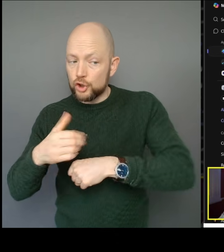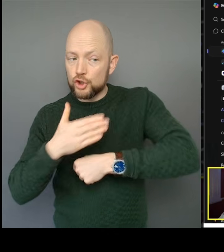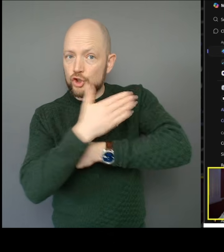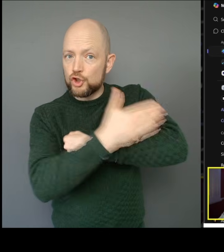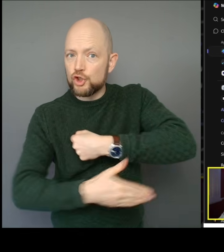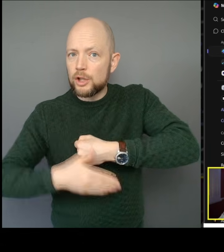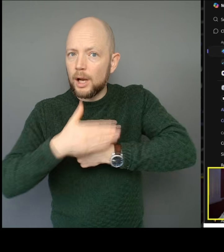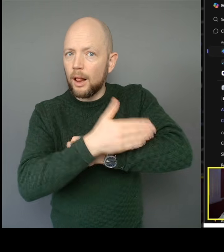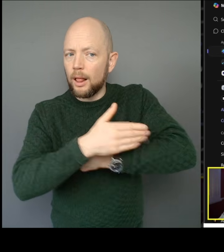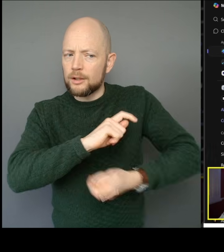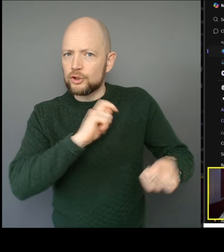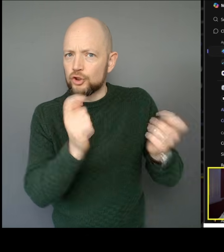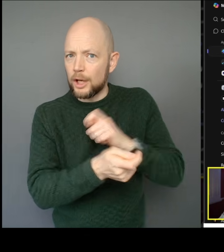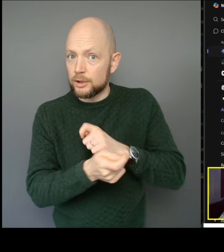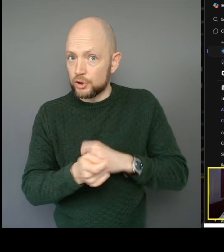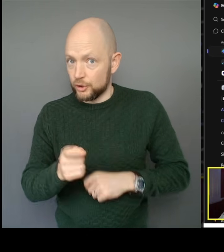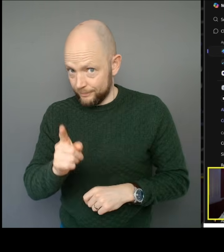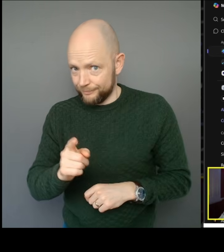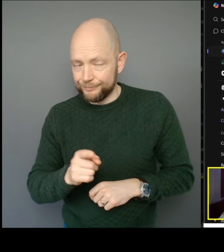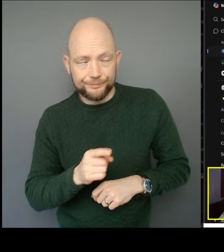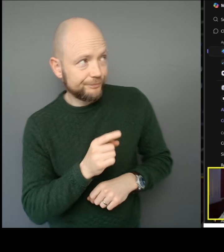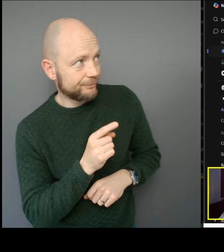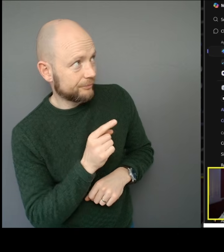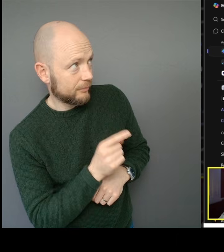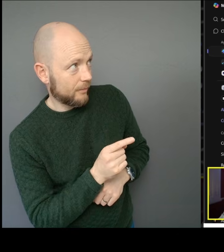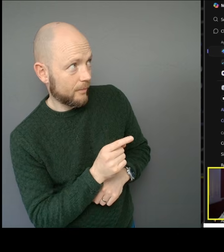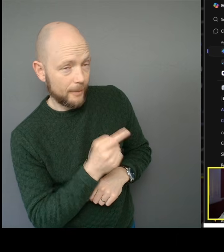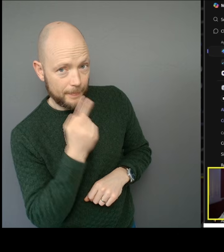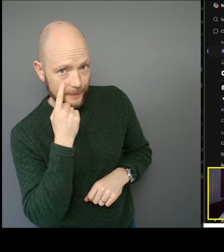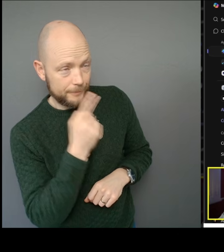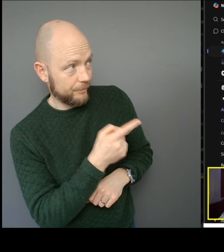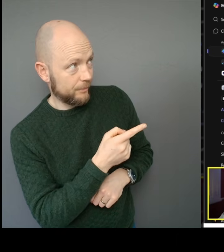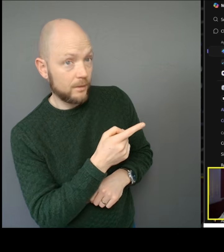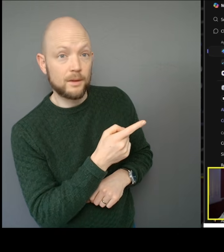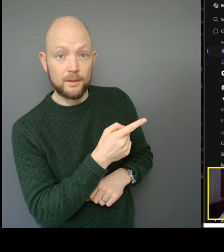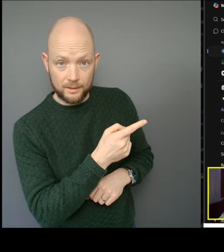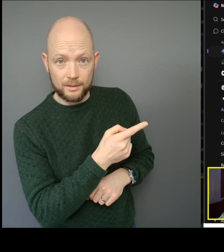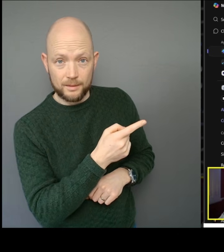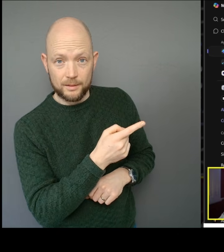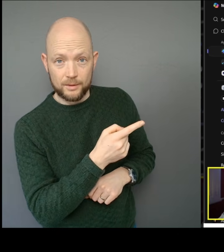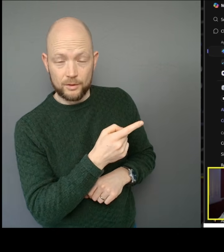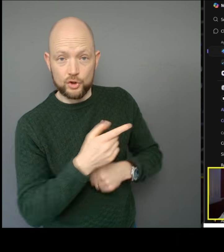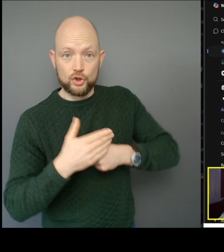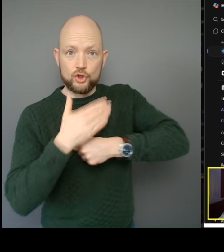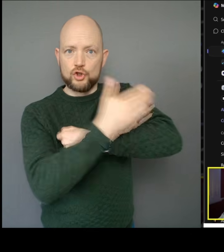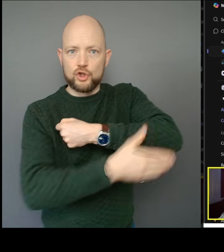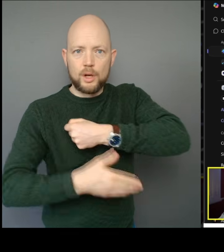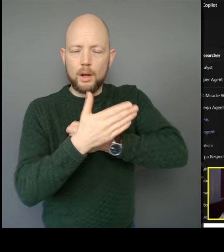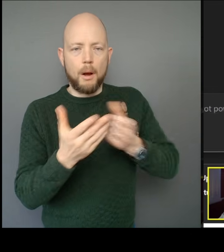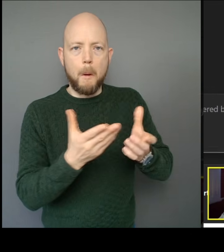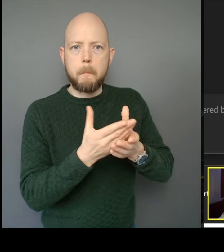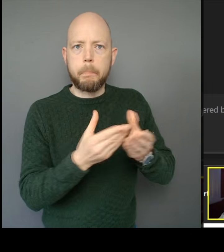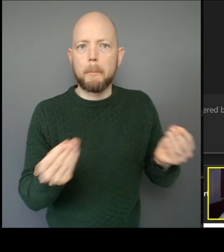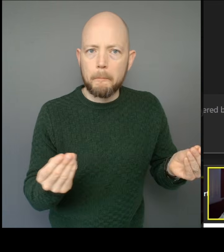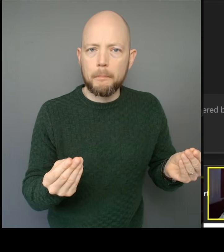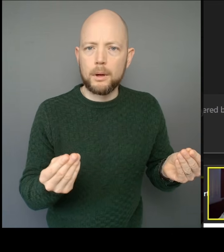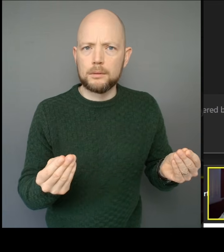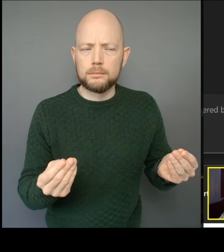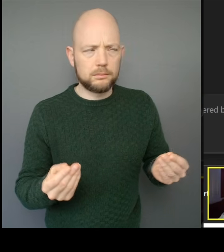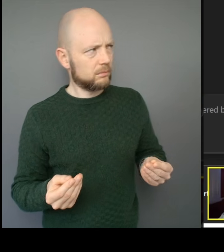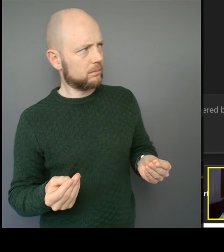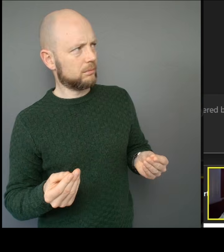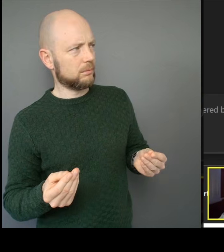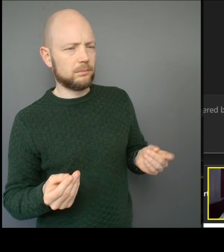notice what happens to this shield icon, which is your enterprise data protection. I'm going to select it. And now that cloud is on, you can